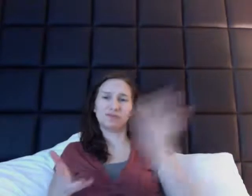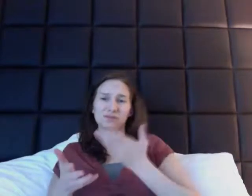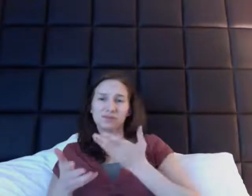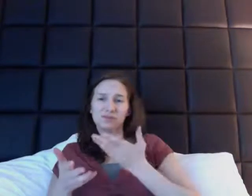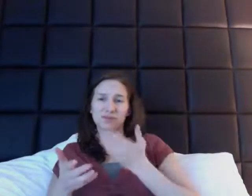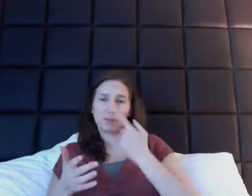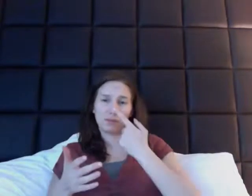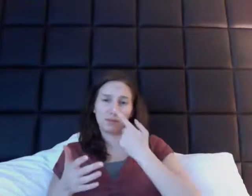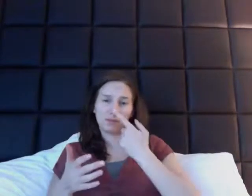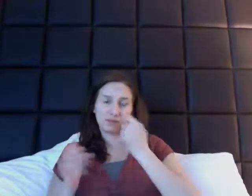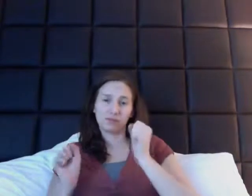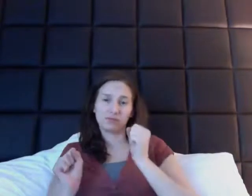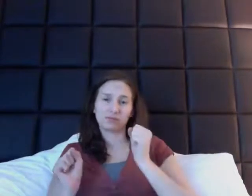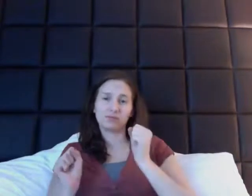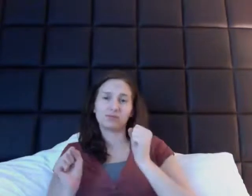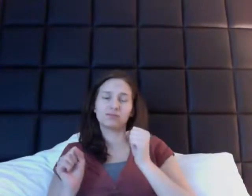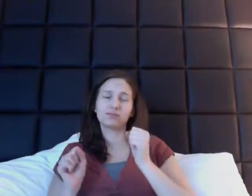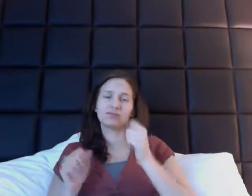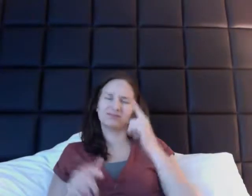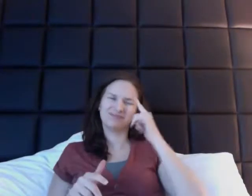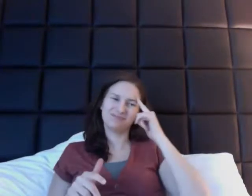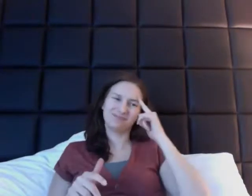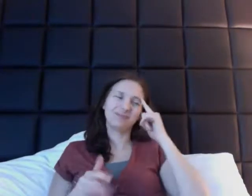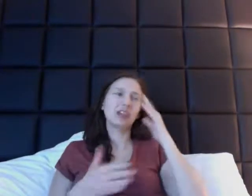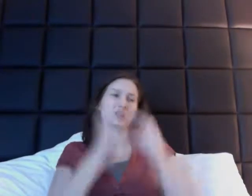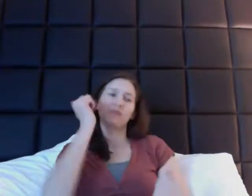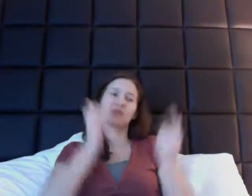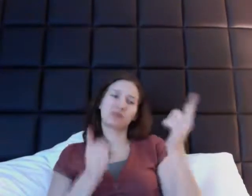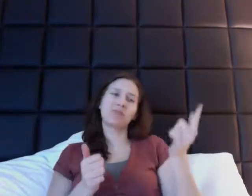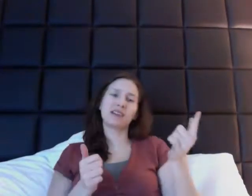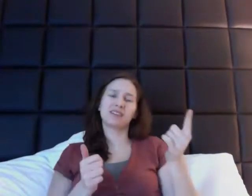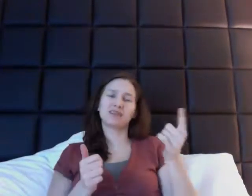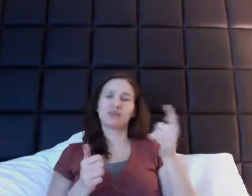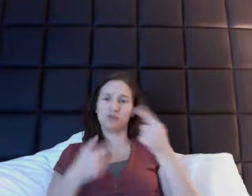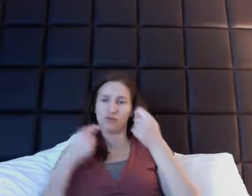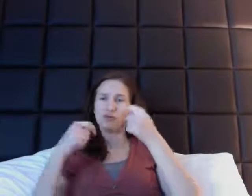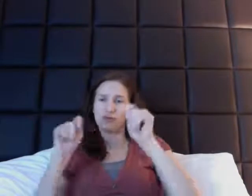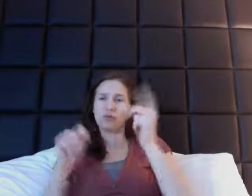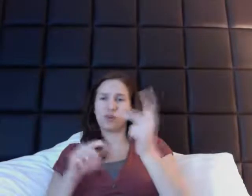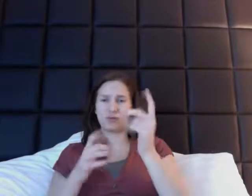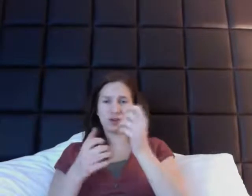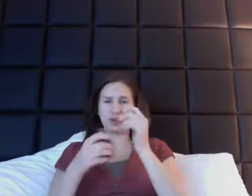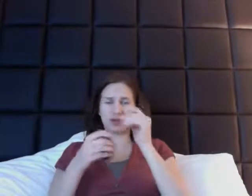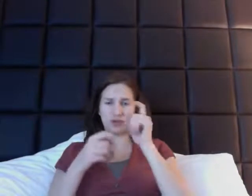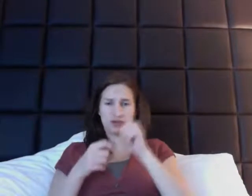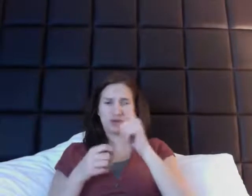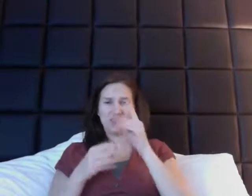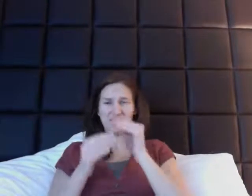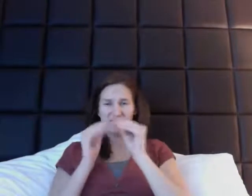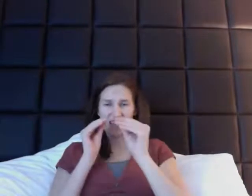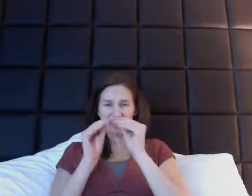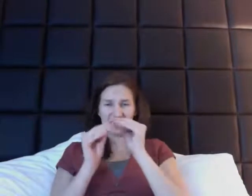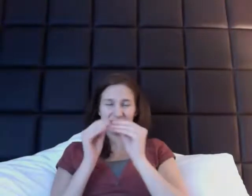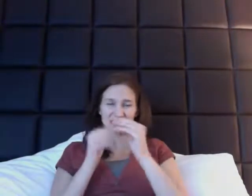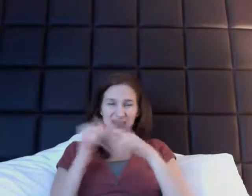And I think you're so mean. I think we should try. I think I could need this